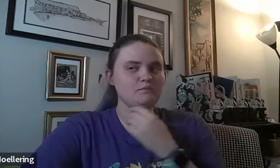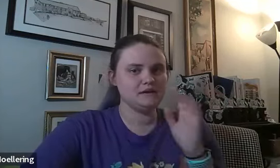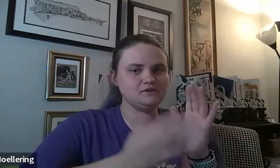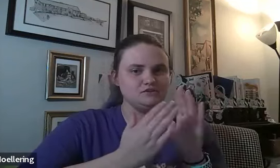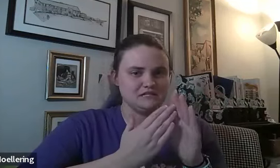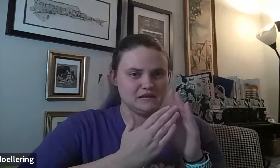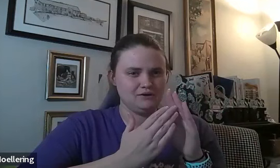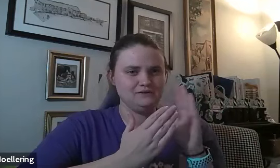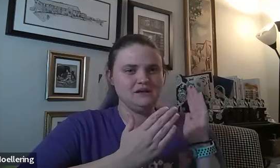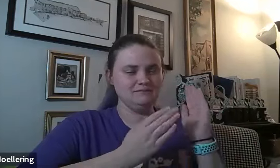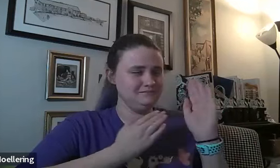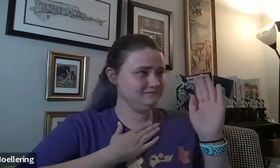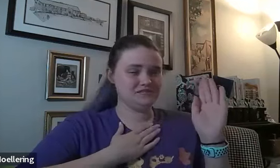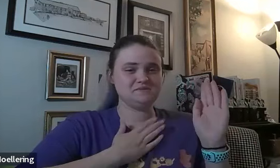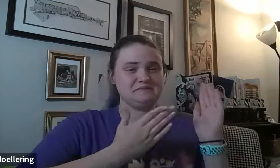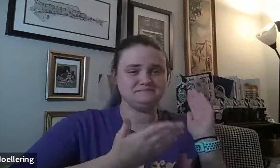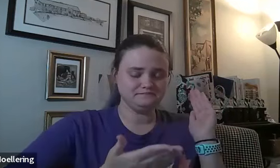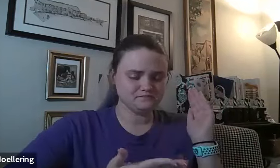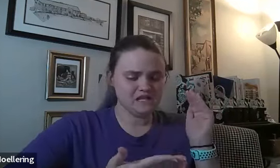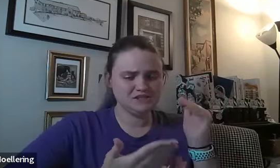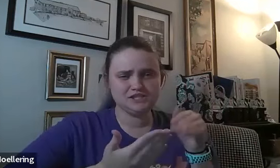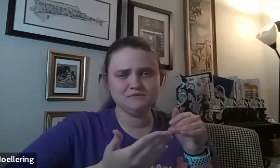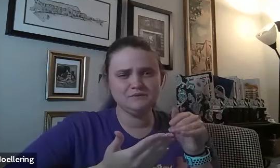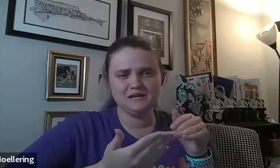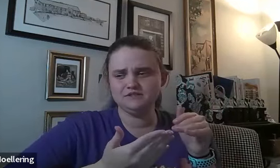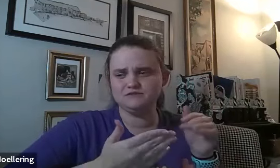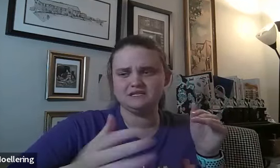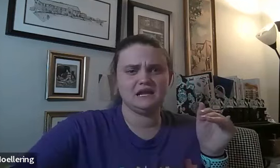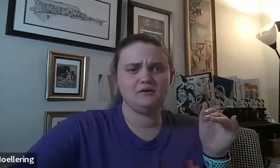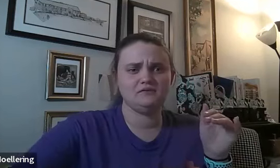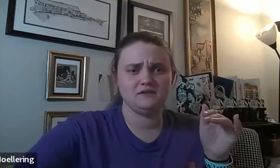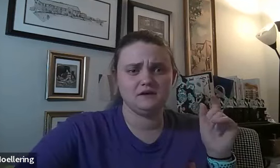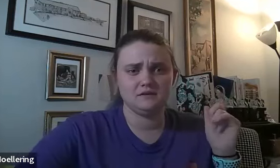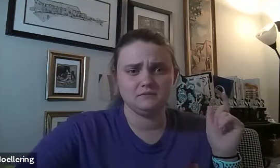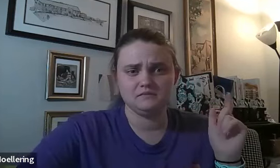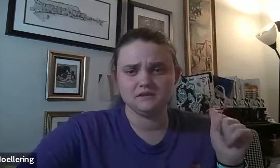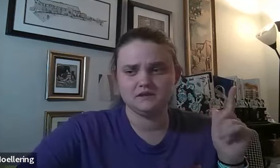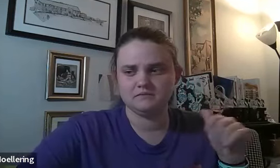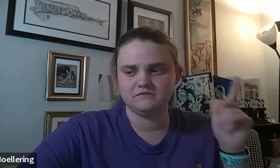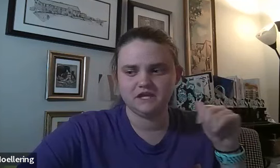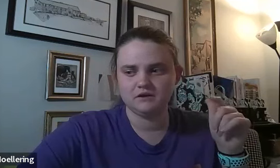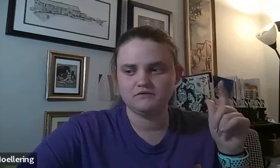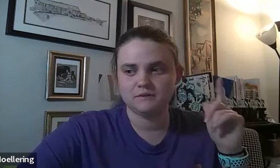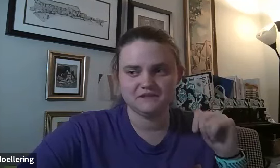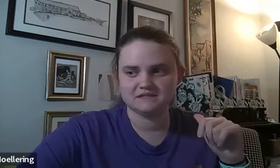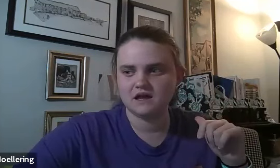be able to send out, excuse me, she won't be able to send out the video from this